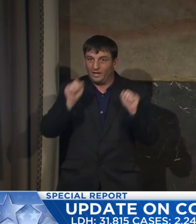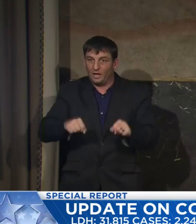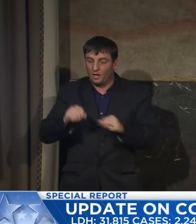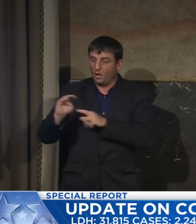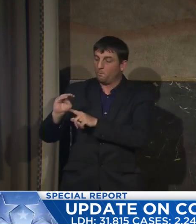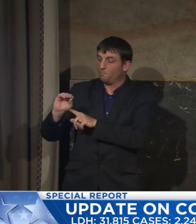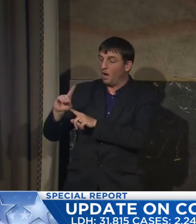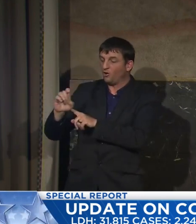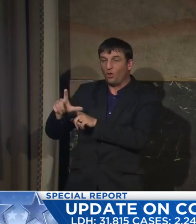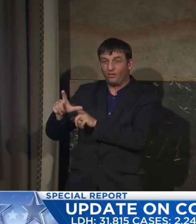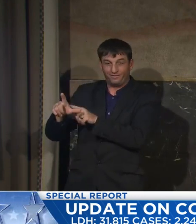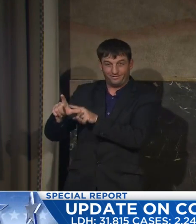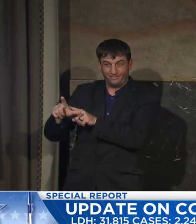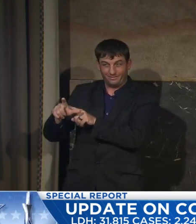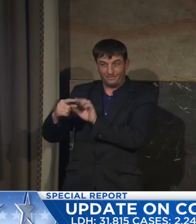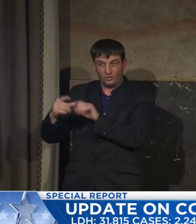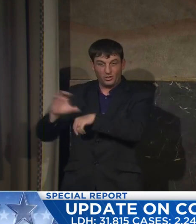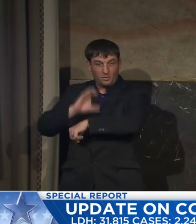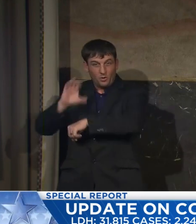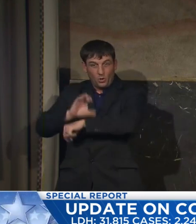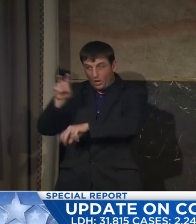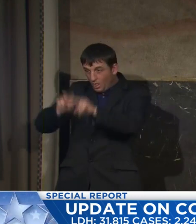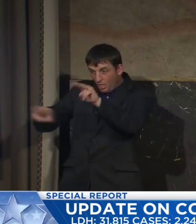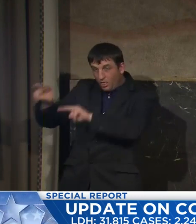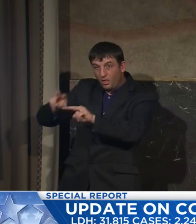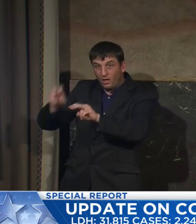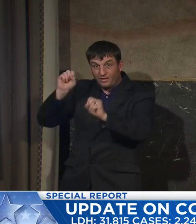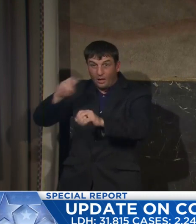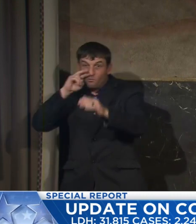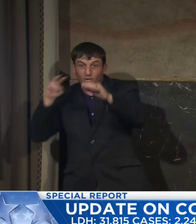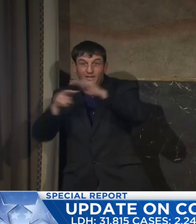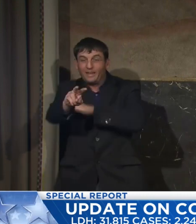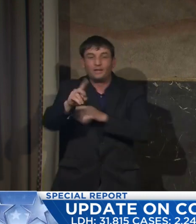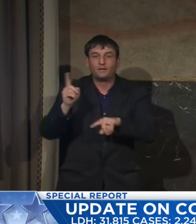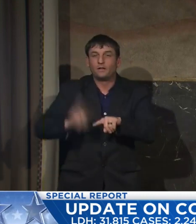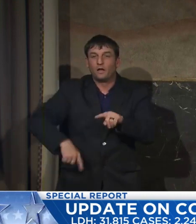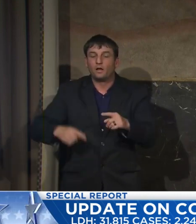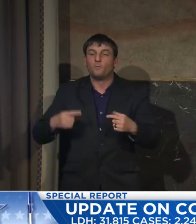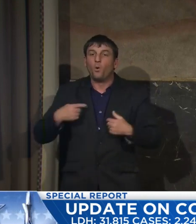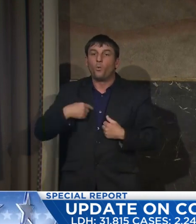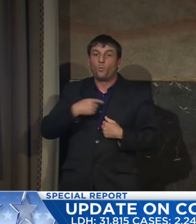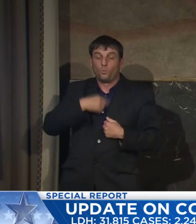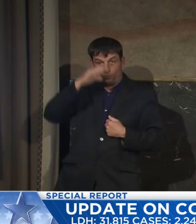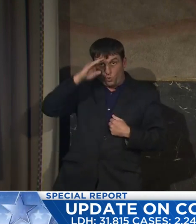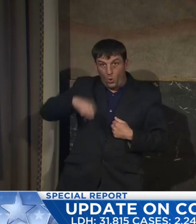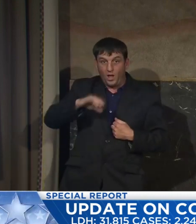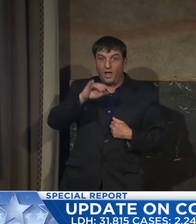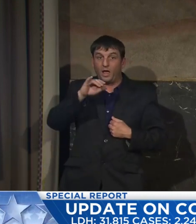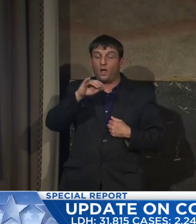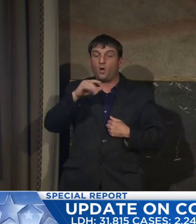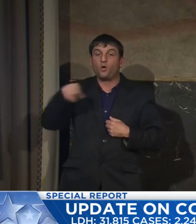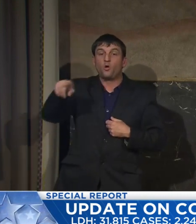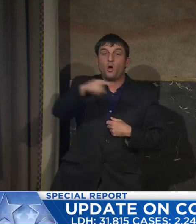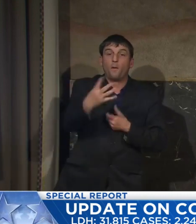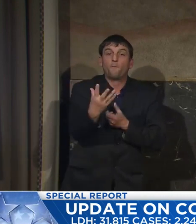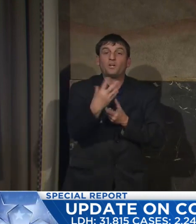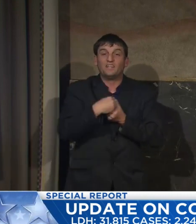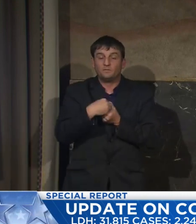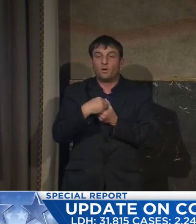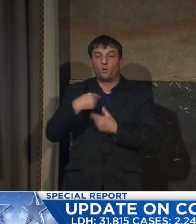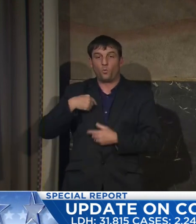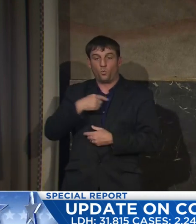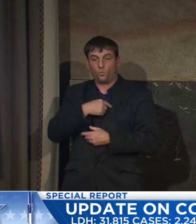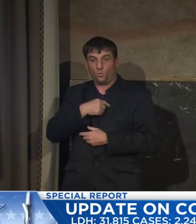predict, but what they told us is if we're not very effective, if we don't have adherence and participation in contact tracing, we should expect